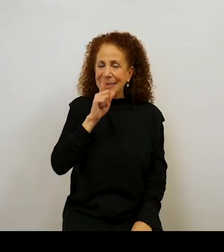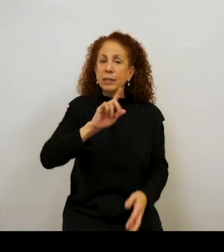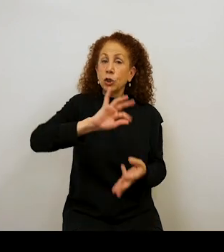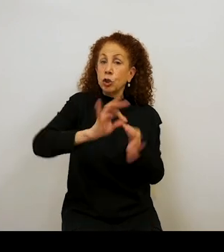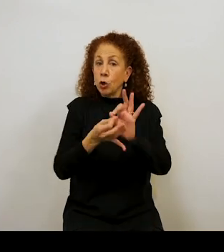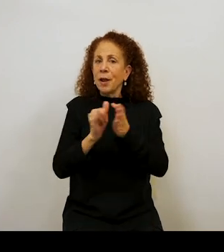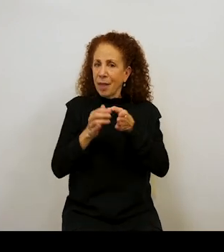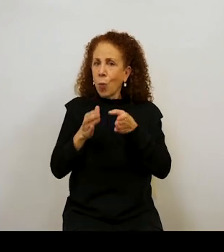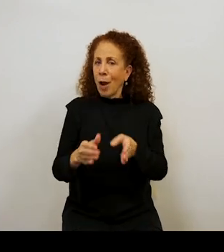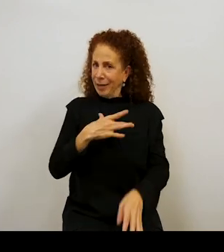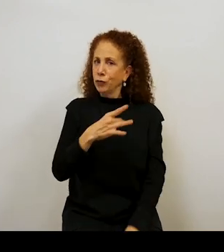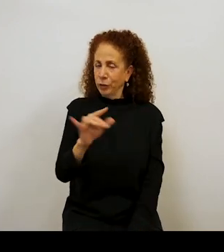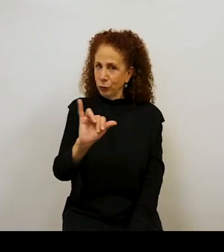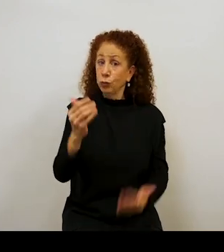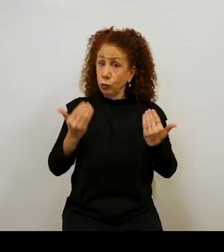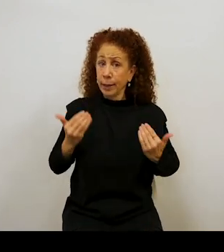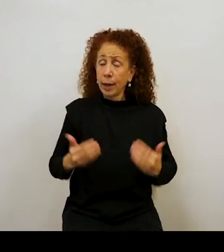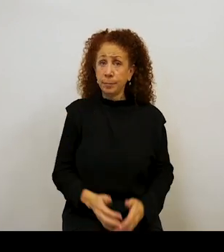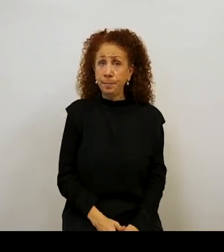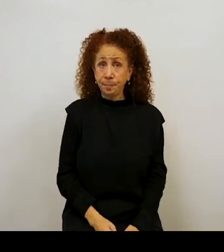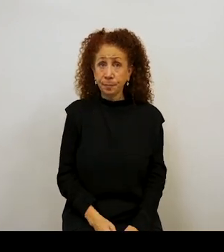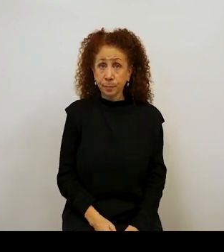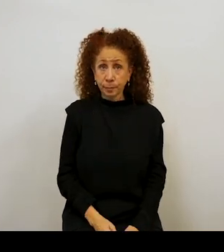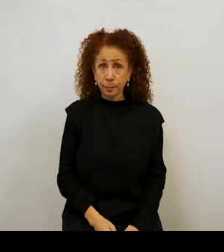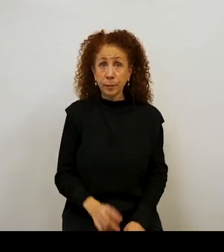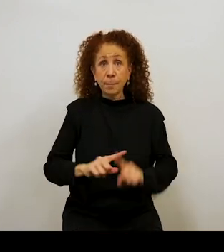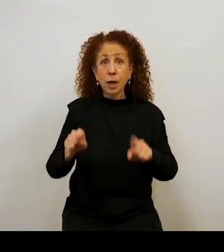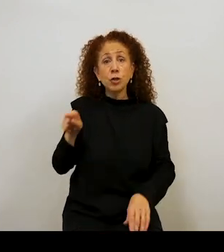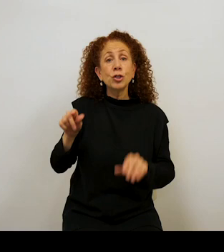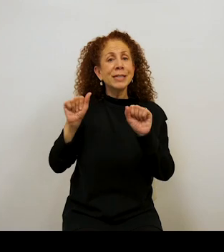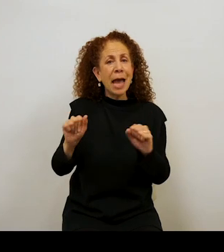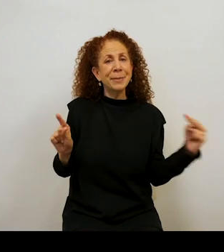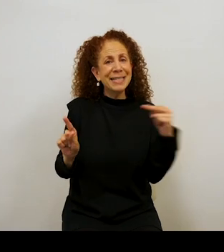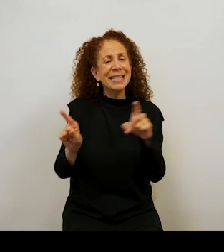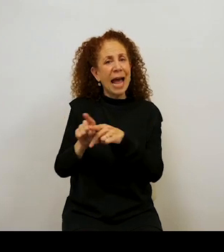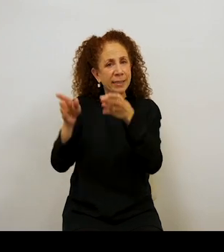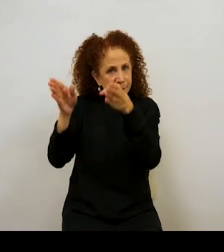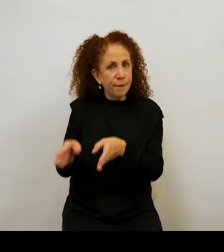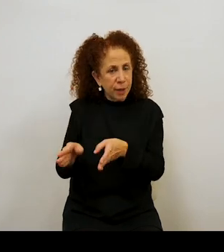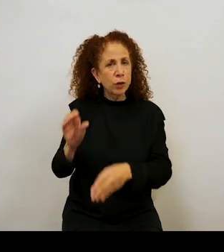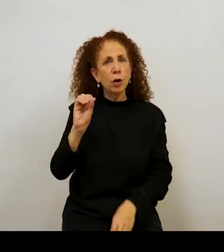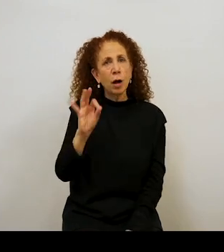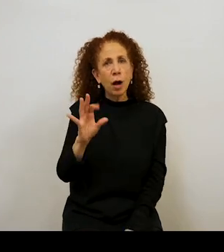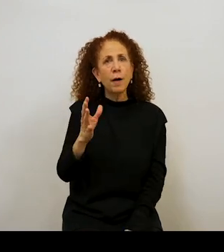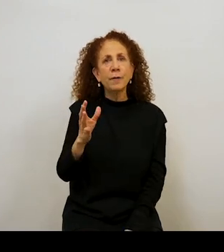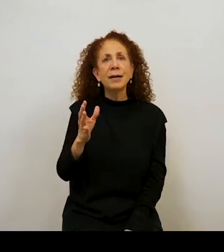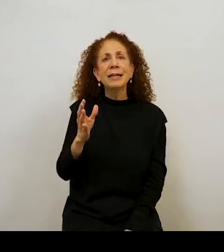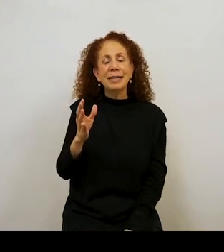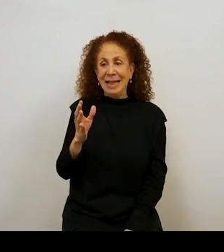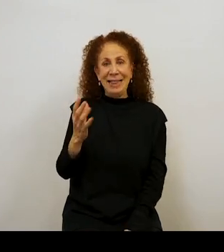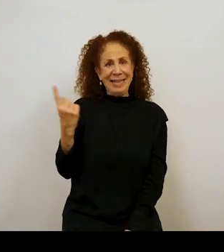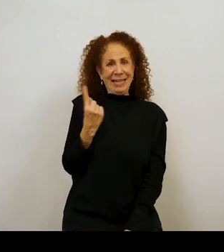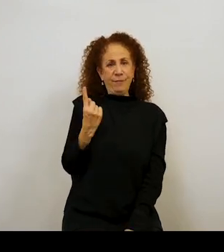in that really interesting way right now. But I think because she can be seen as this figure of the individual who